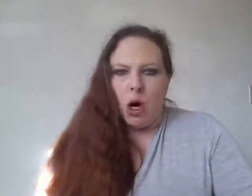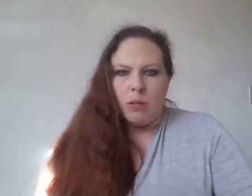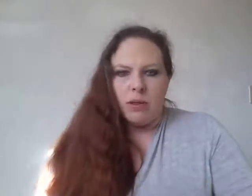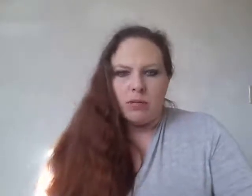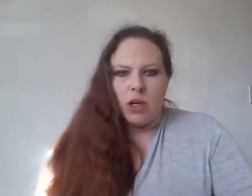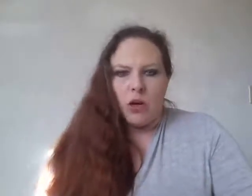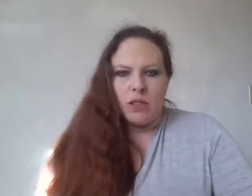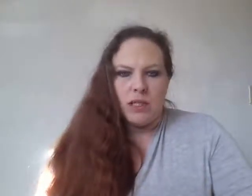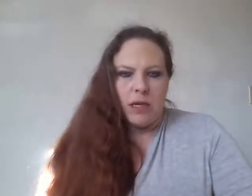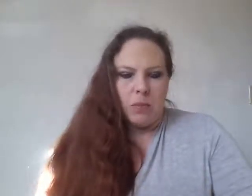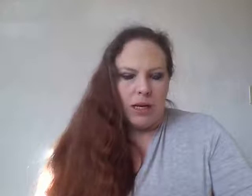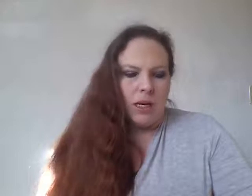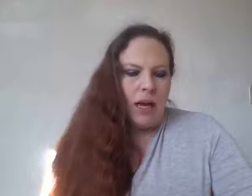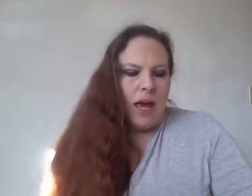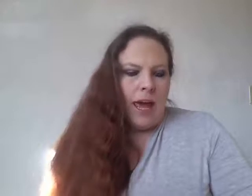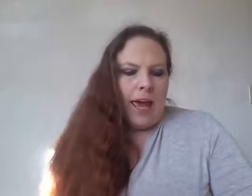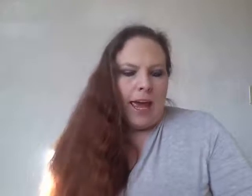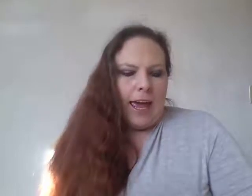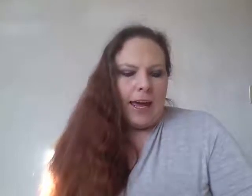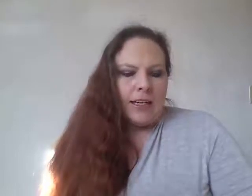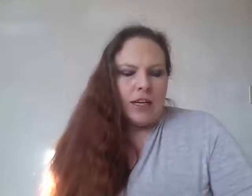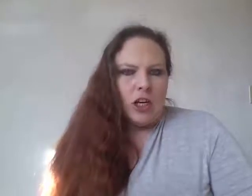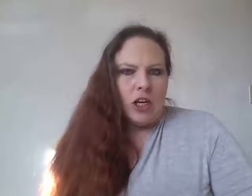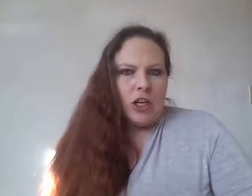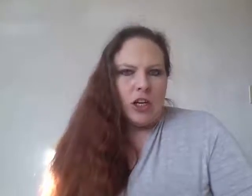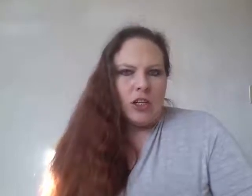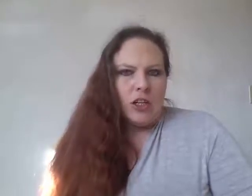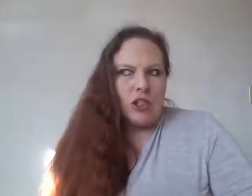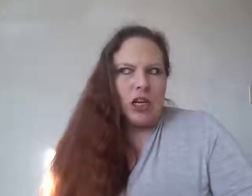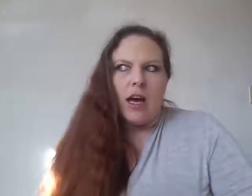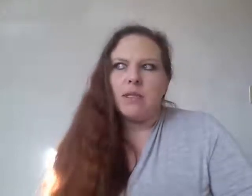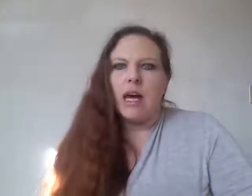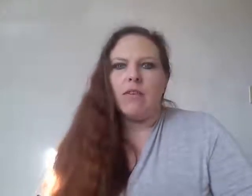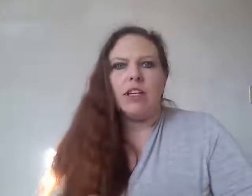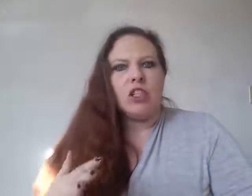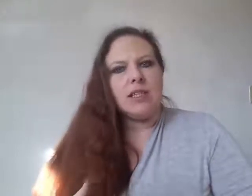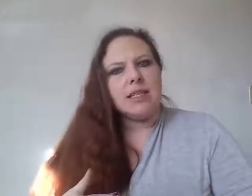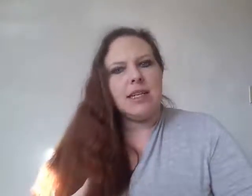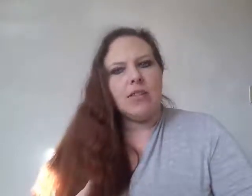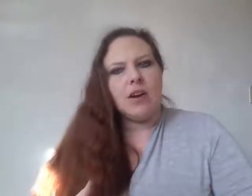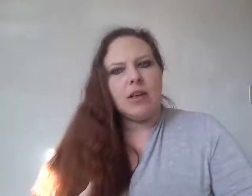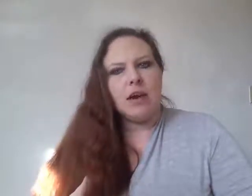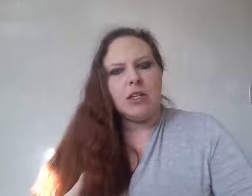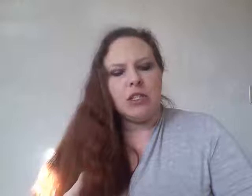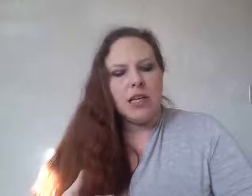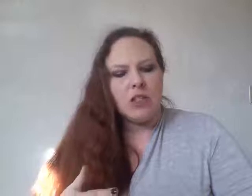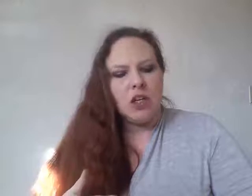Barb goes to see Brendan and she comes out of it. She sits down in front of the camera and she says,